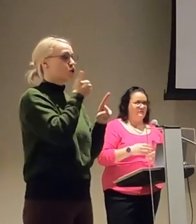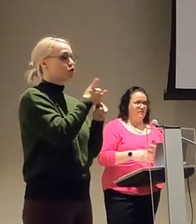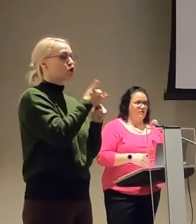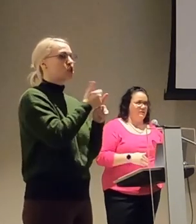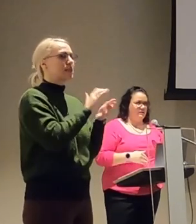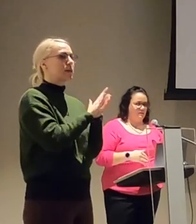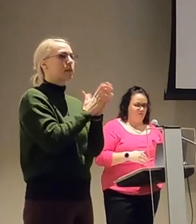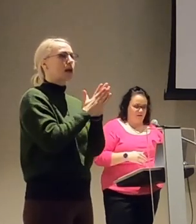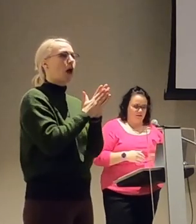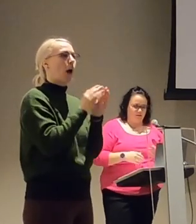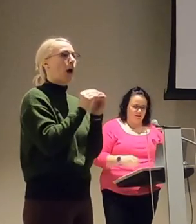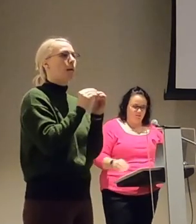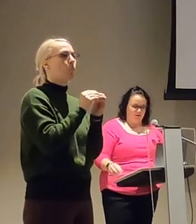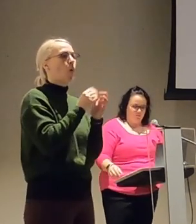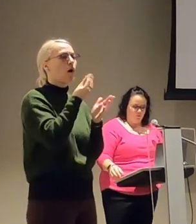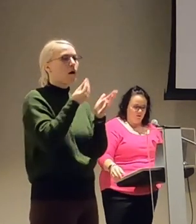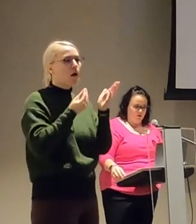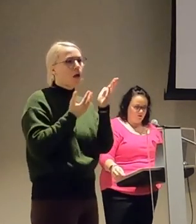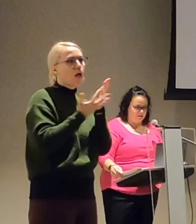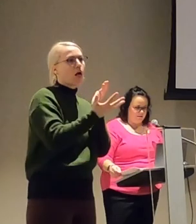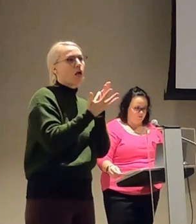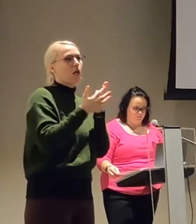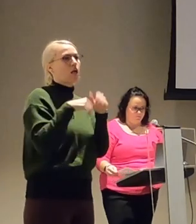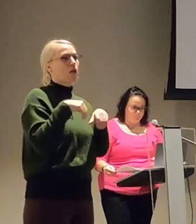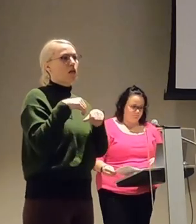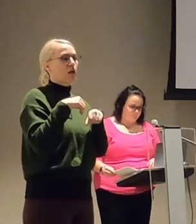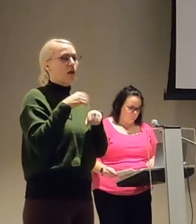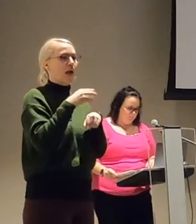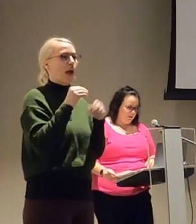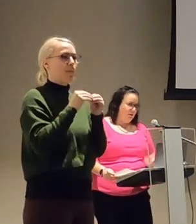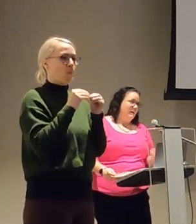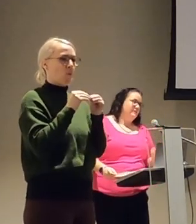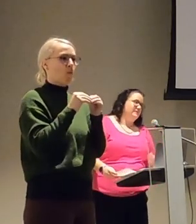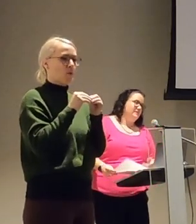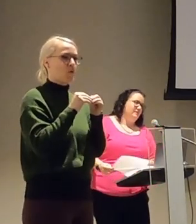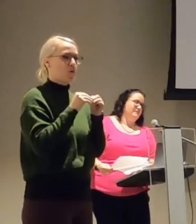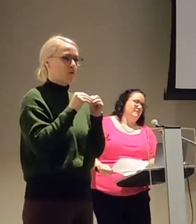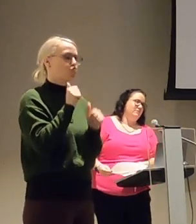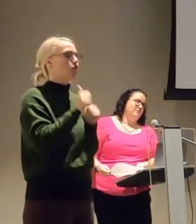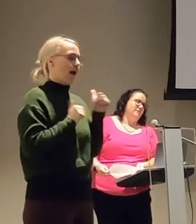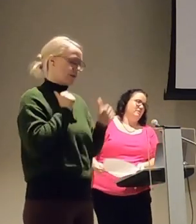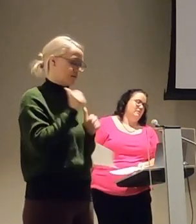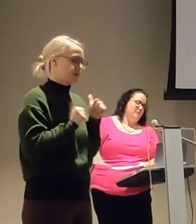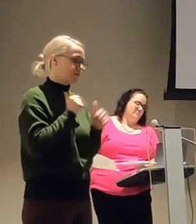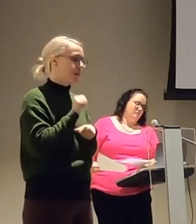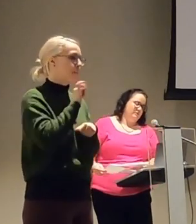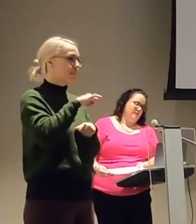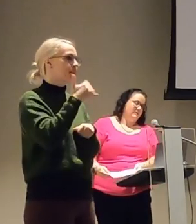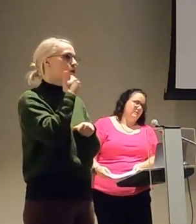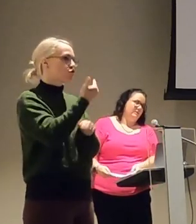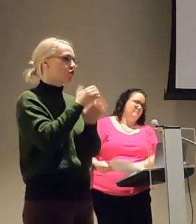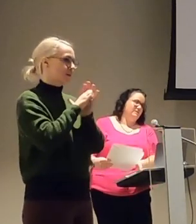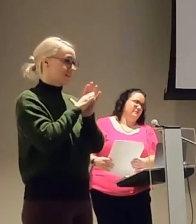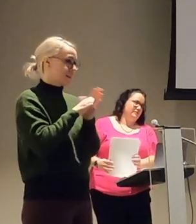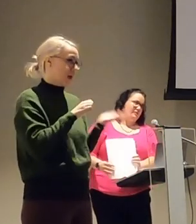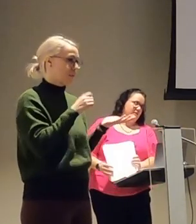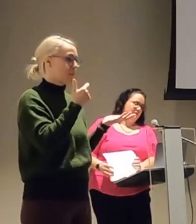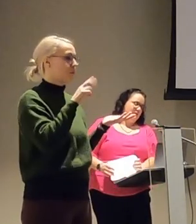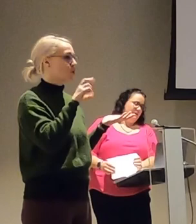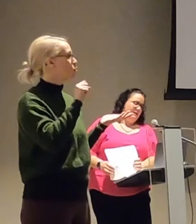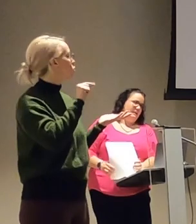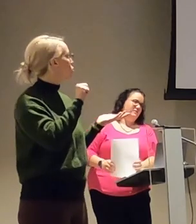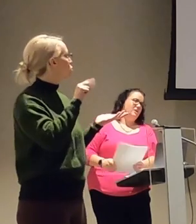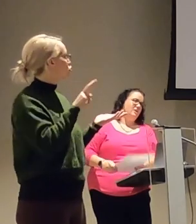more suggestive and a little bit more aggressive. And this is a good example here, Gustav Klimt's